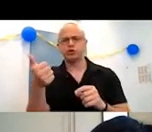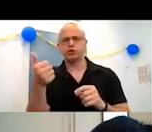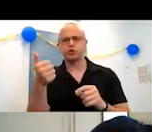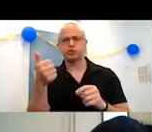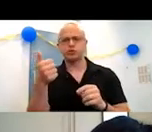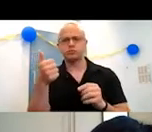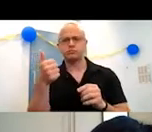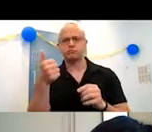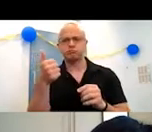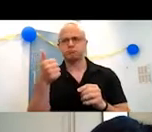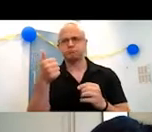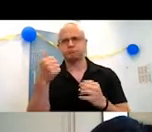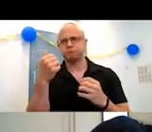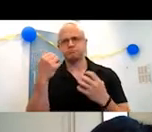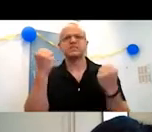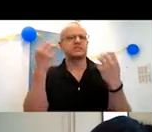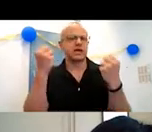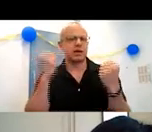on those emotions.